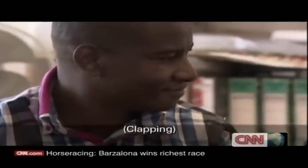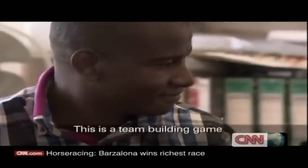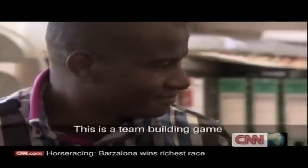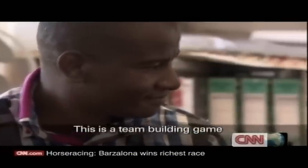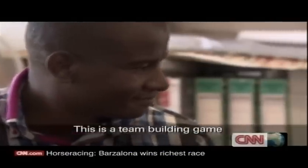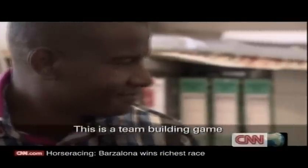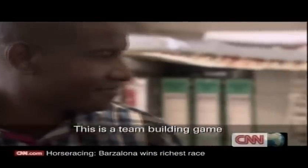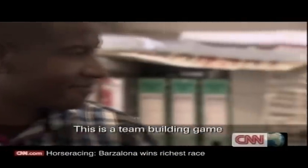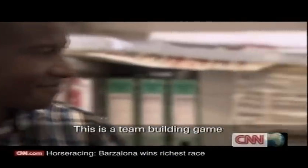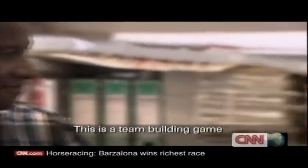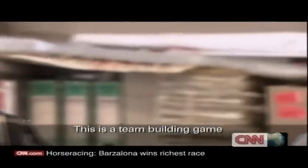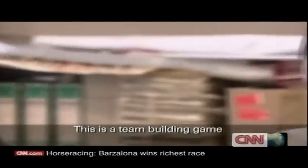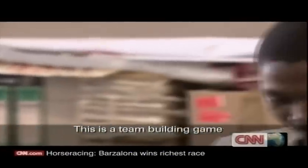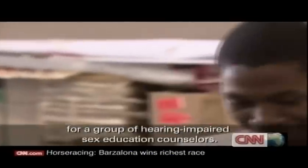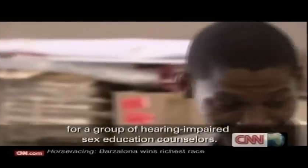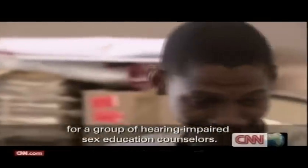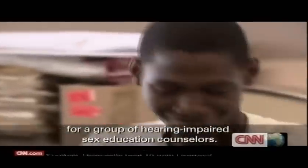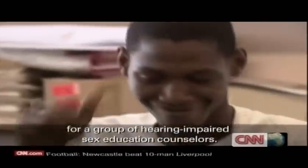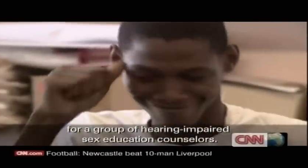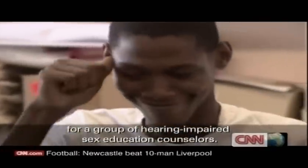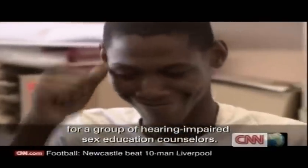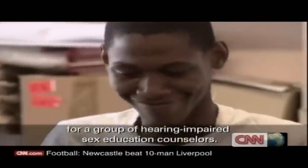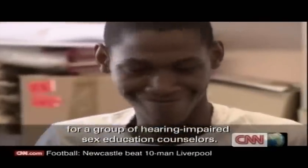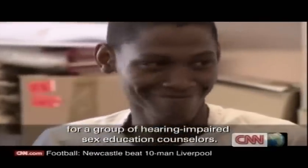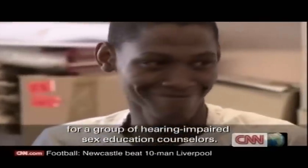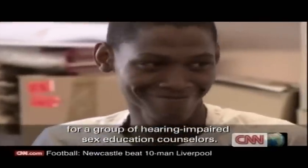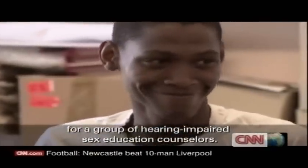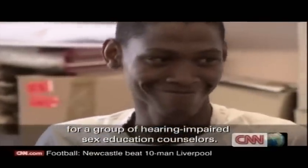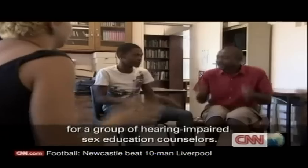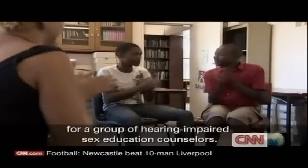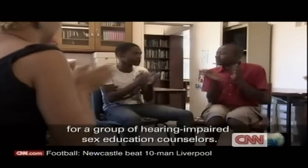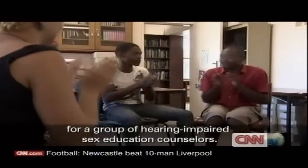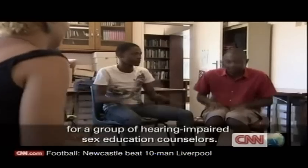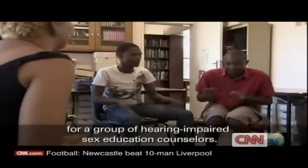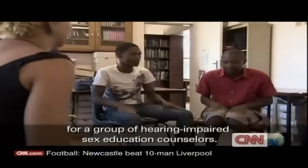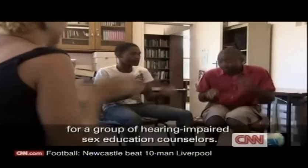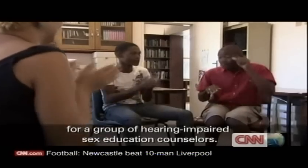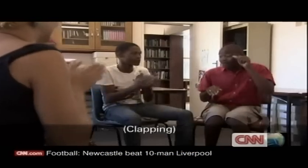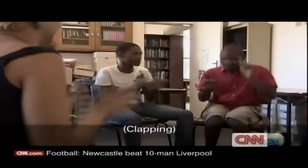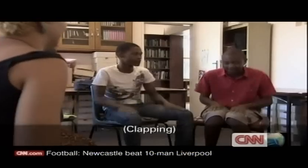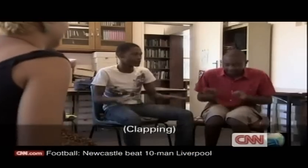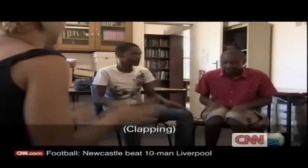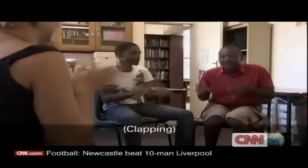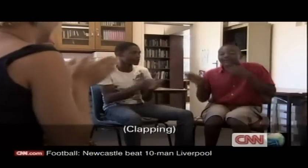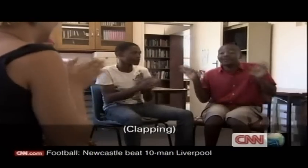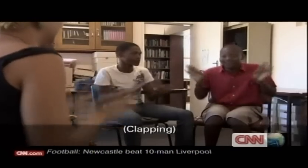This is a team-building game for a group of hearing-impaired sex education counselors.